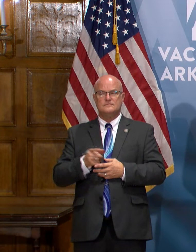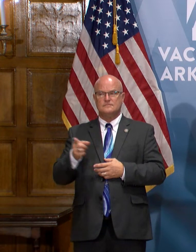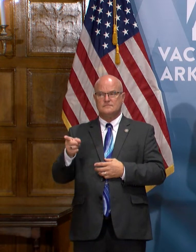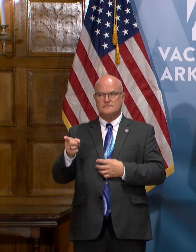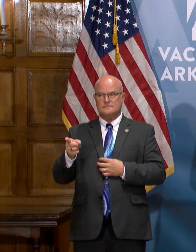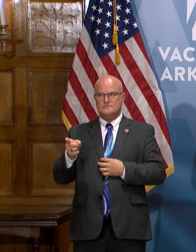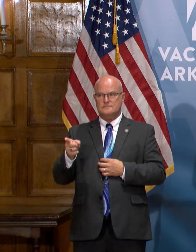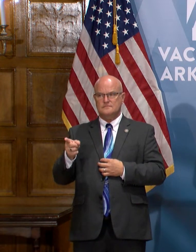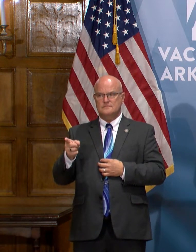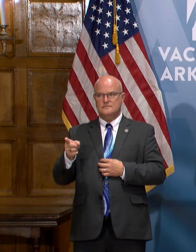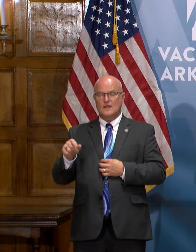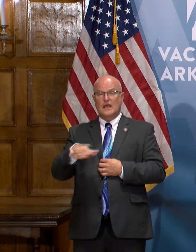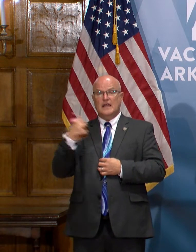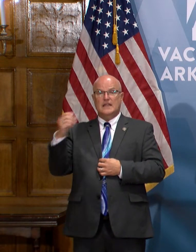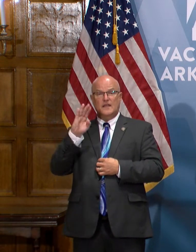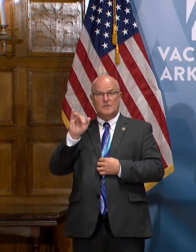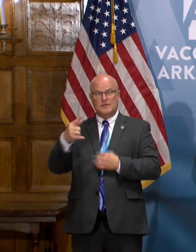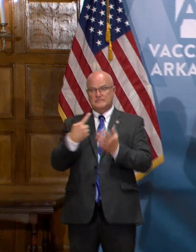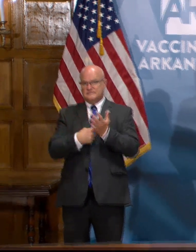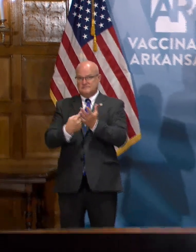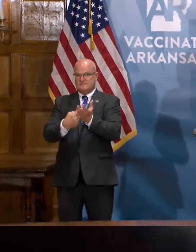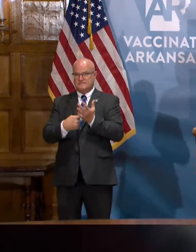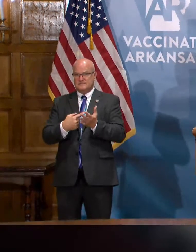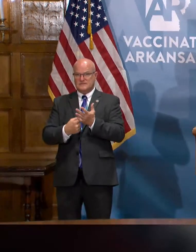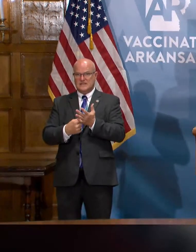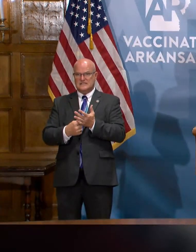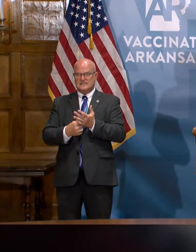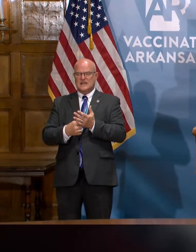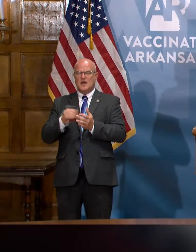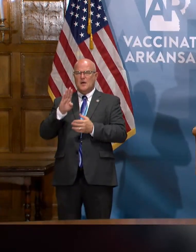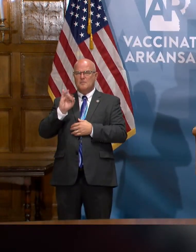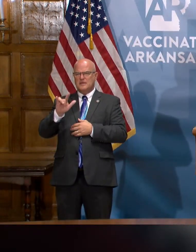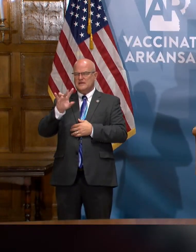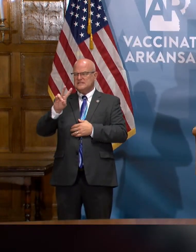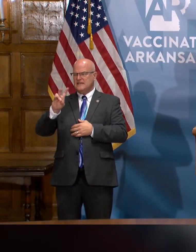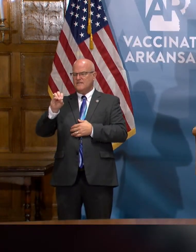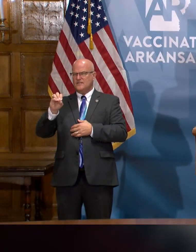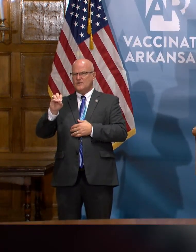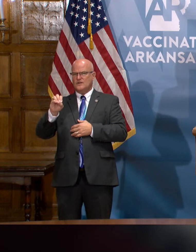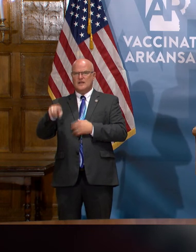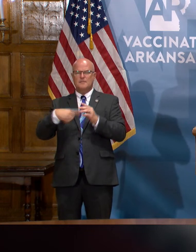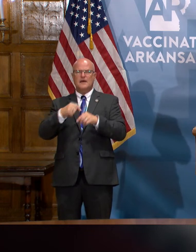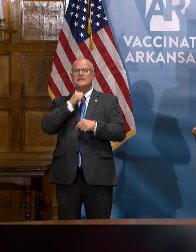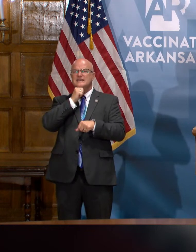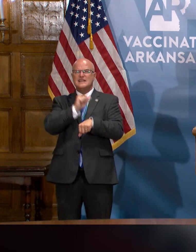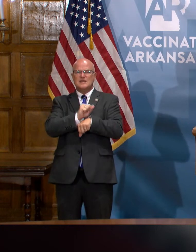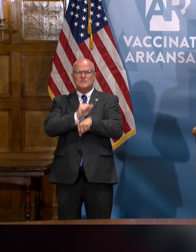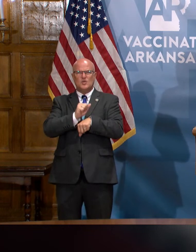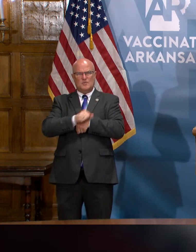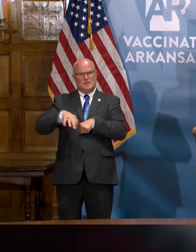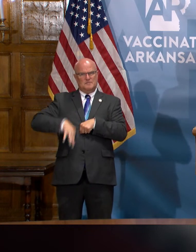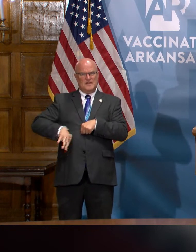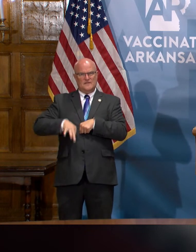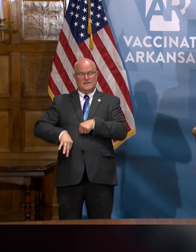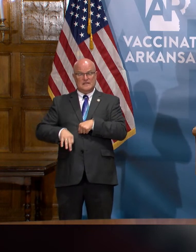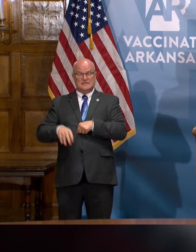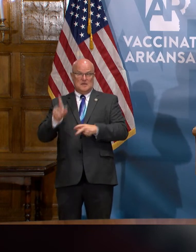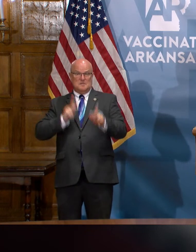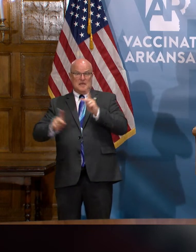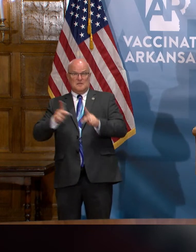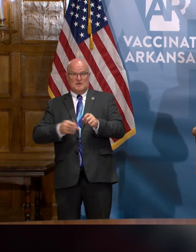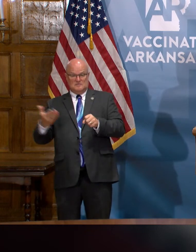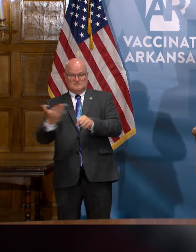I know that another bill that was discussed, 730, about unemployment benefits for people who may be fired